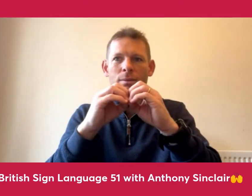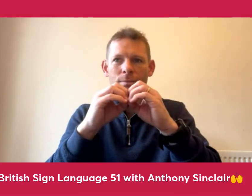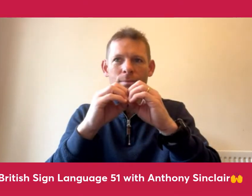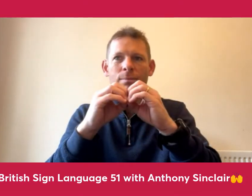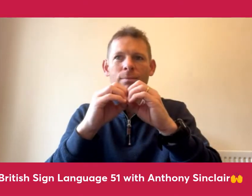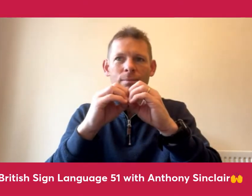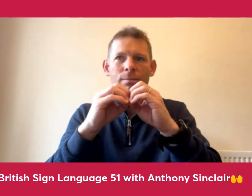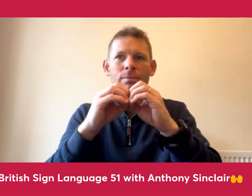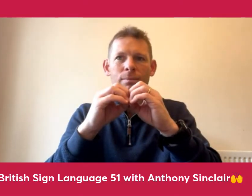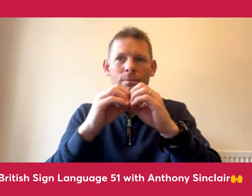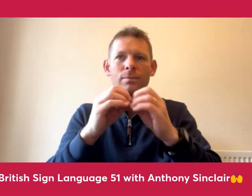half board,